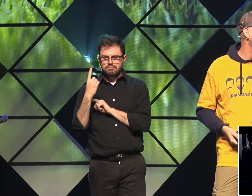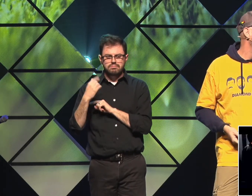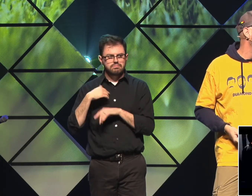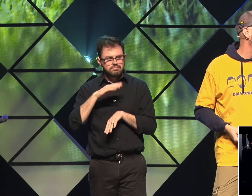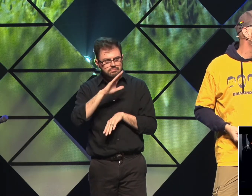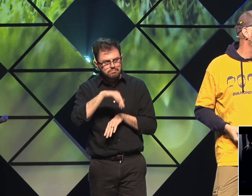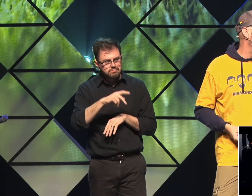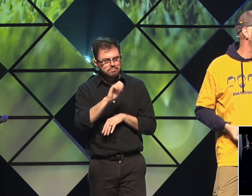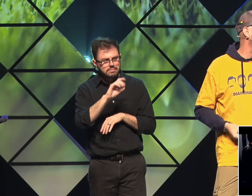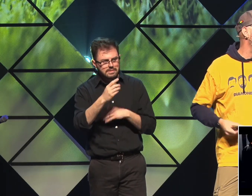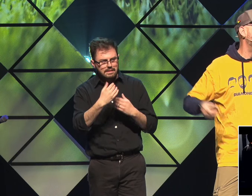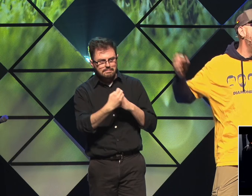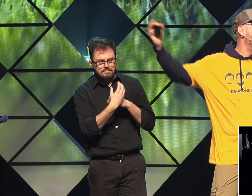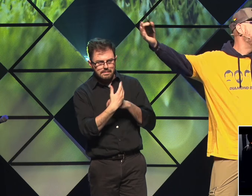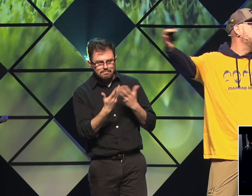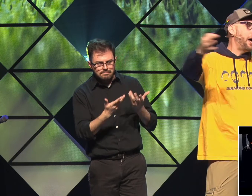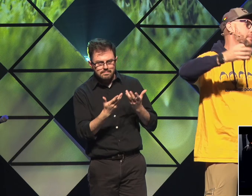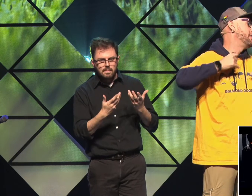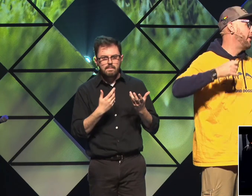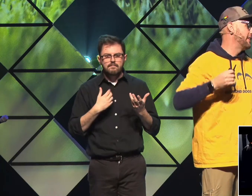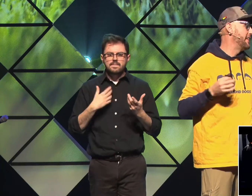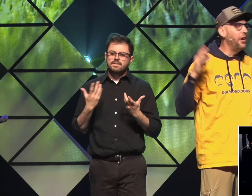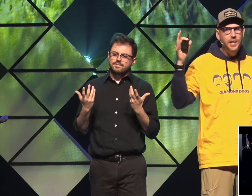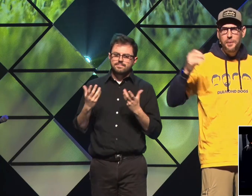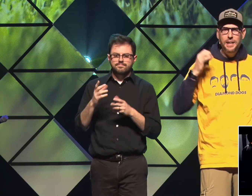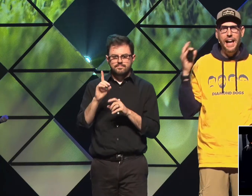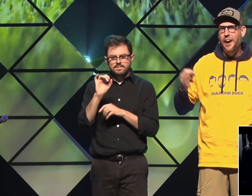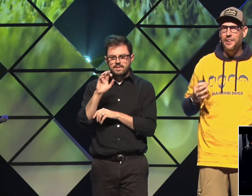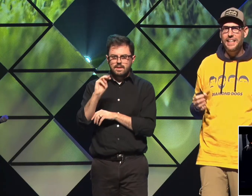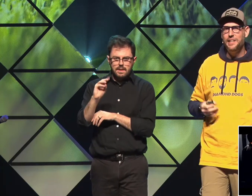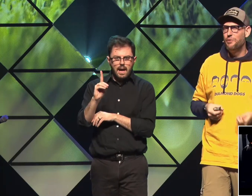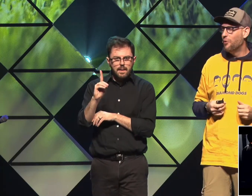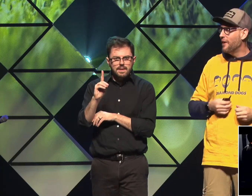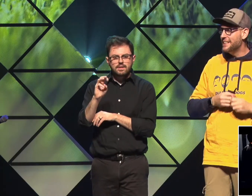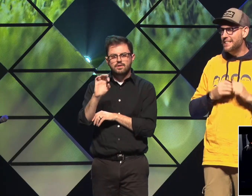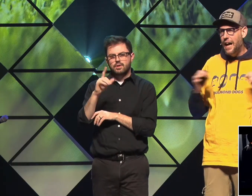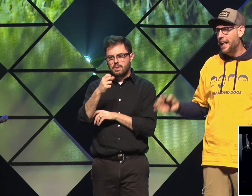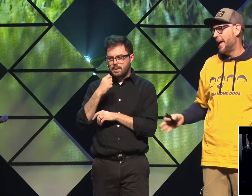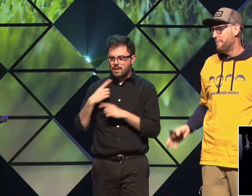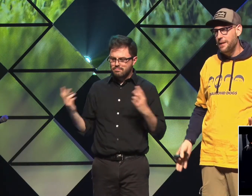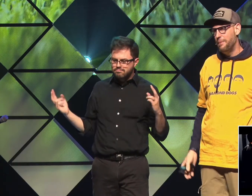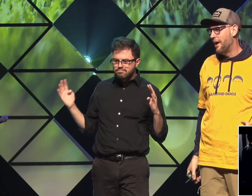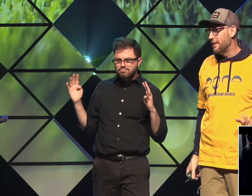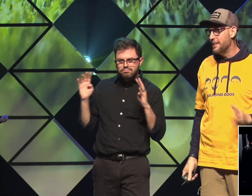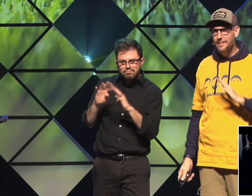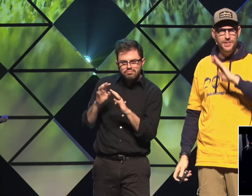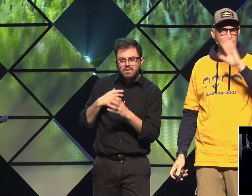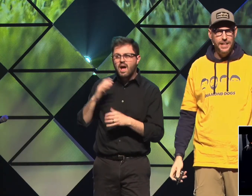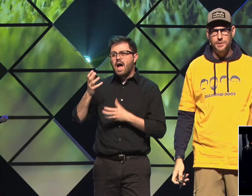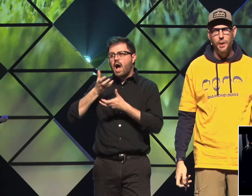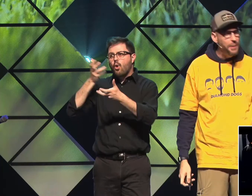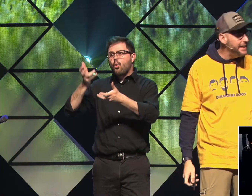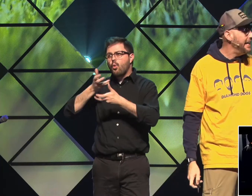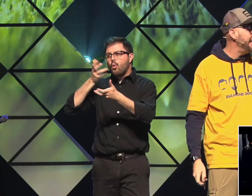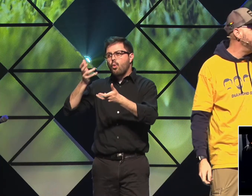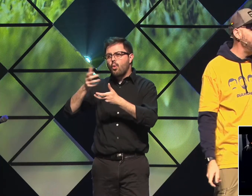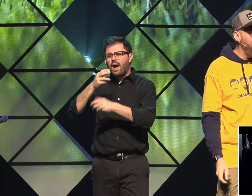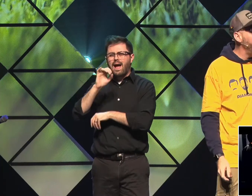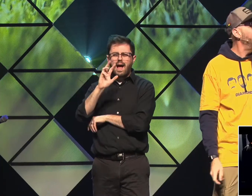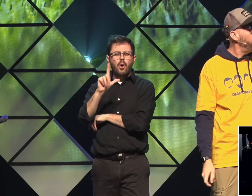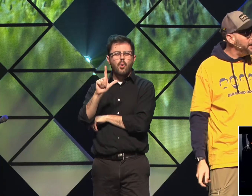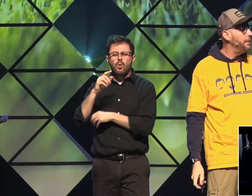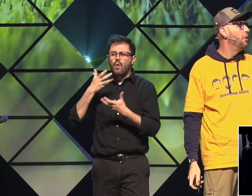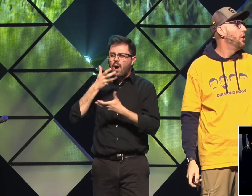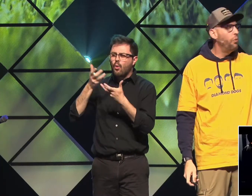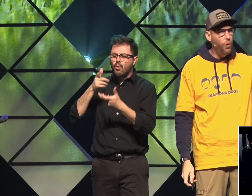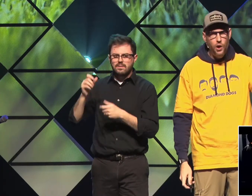Keeley. And Ted assembles the Diamond Dogs, and they all come in howling, and Roy is not happy about it. He just doesn't want it. But at the end of the day, they